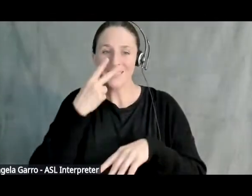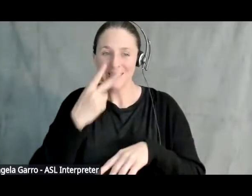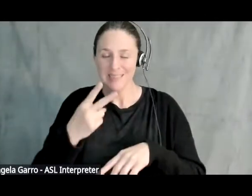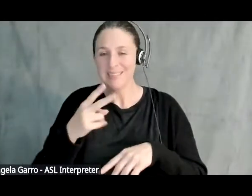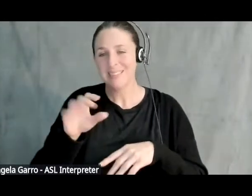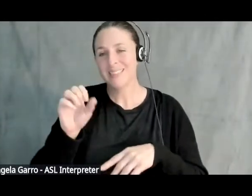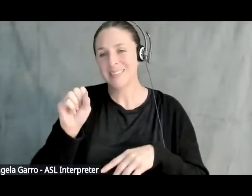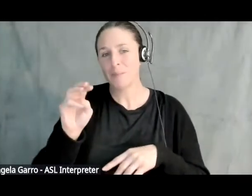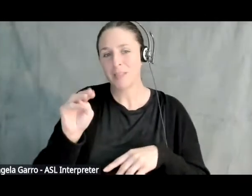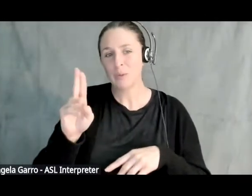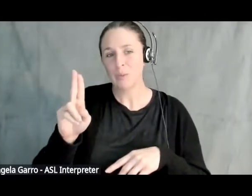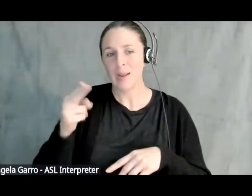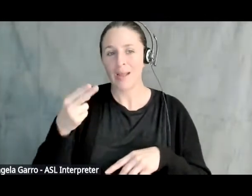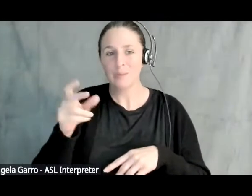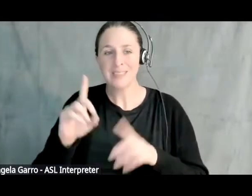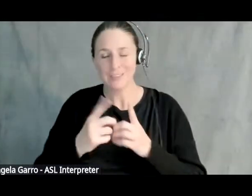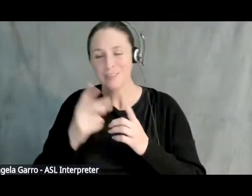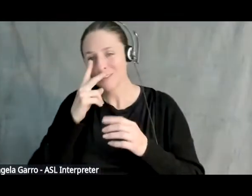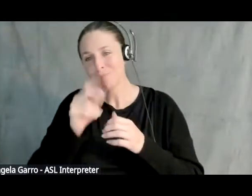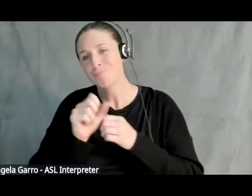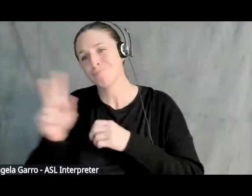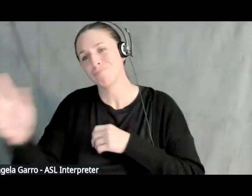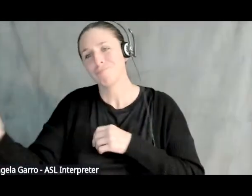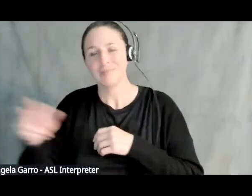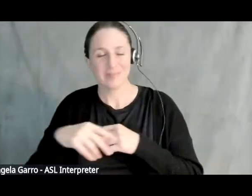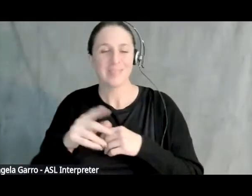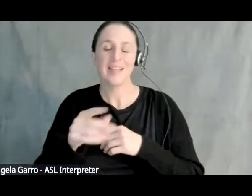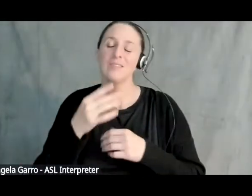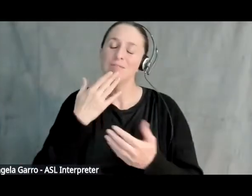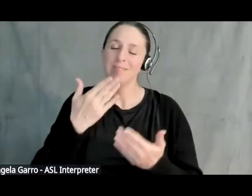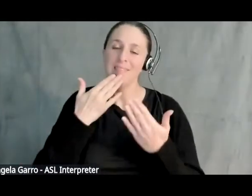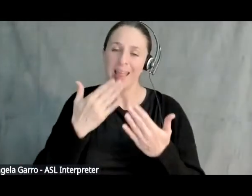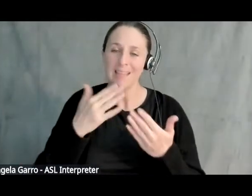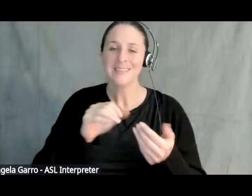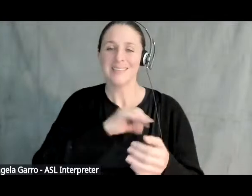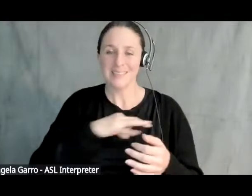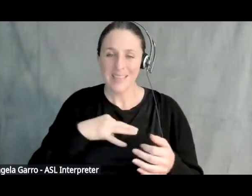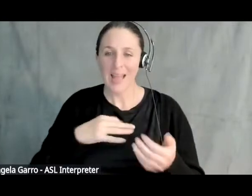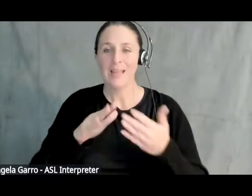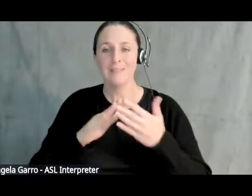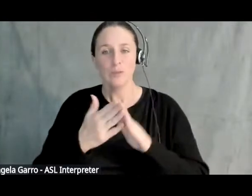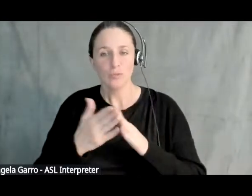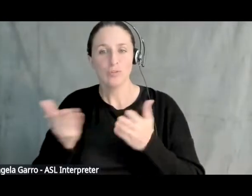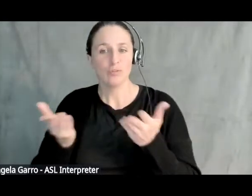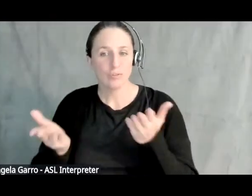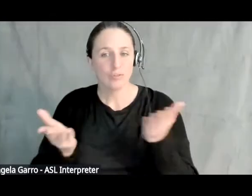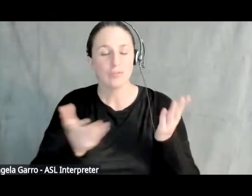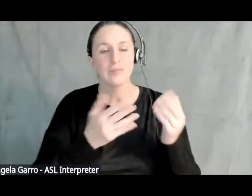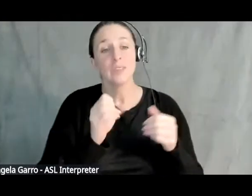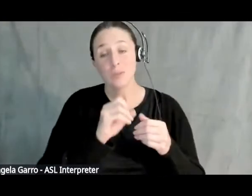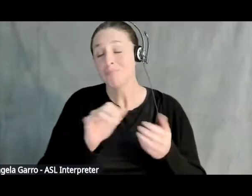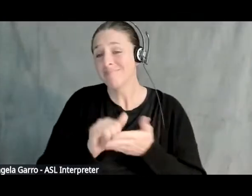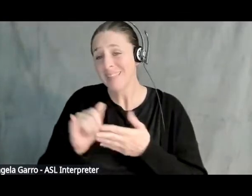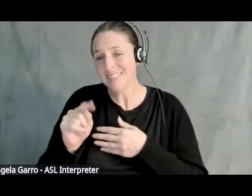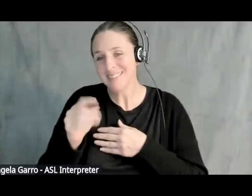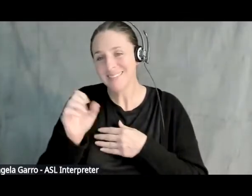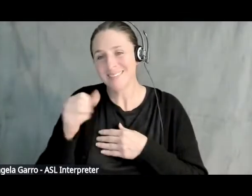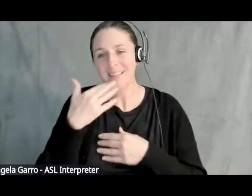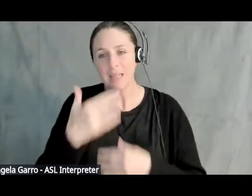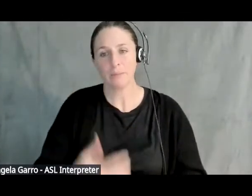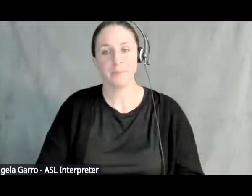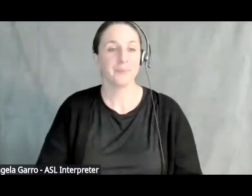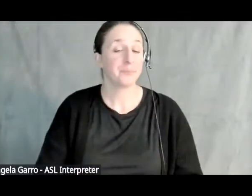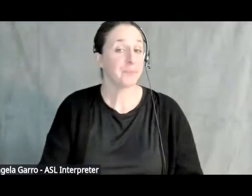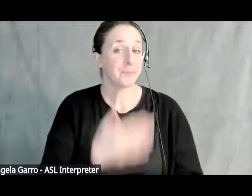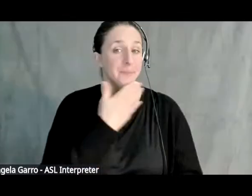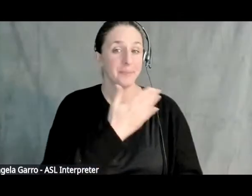CSA staff. So I want to thank staff for always being out there in our community serving. And yeah, that's about it. Thank you. Thank